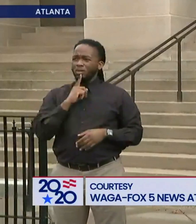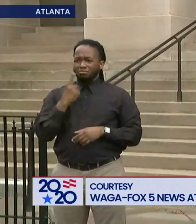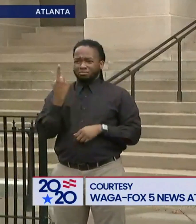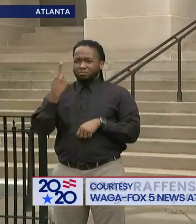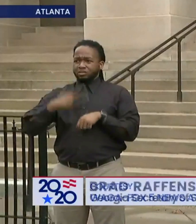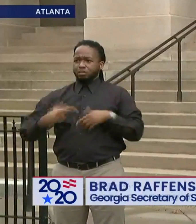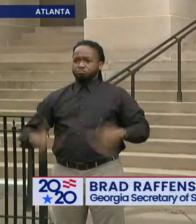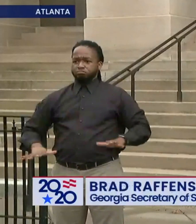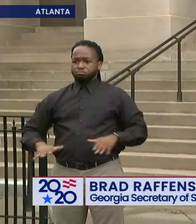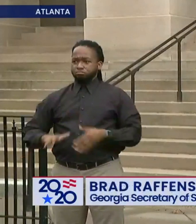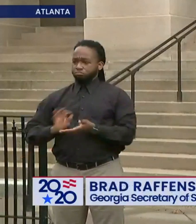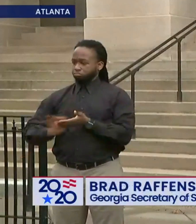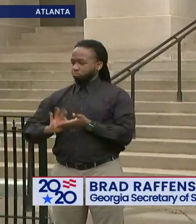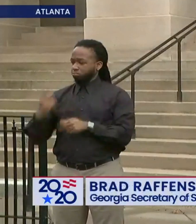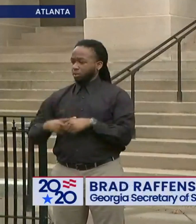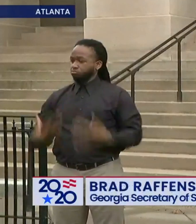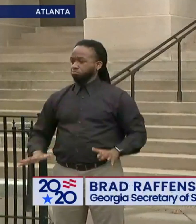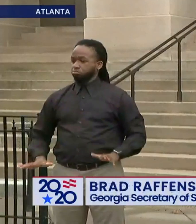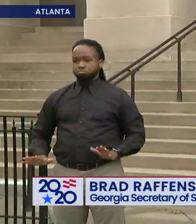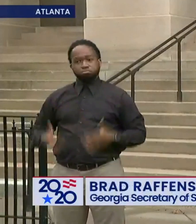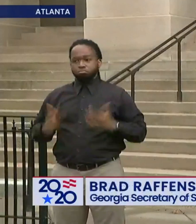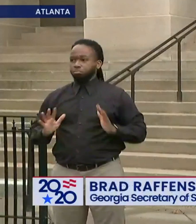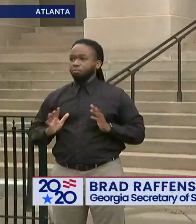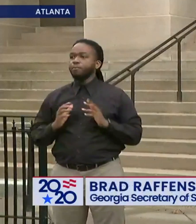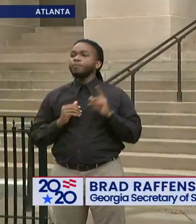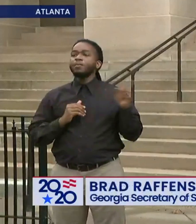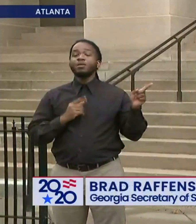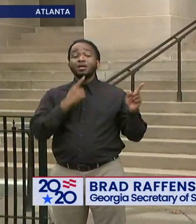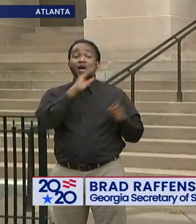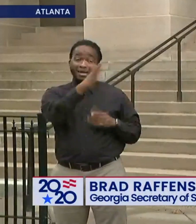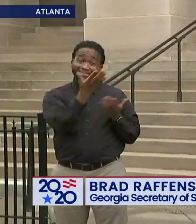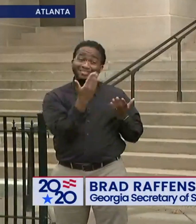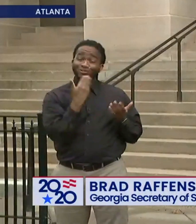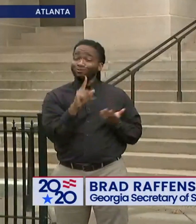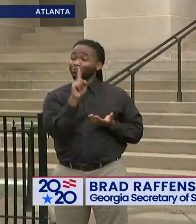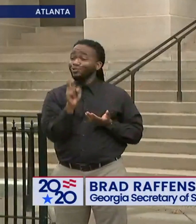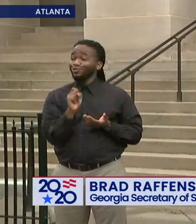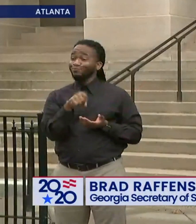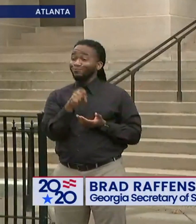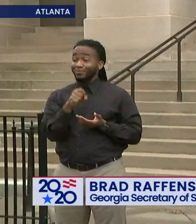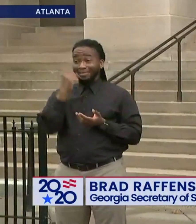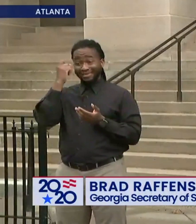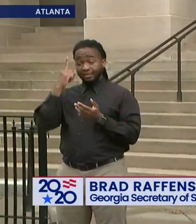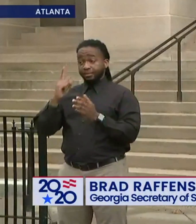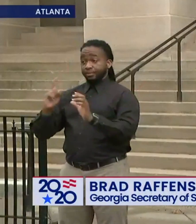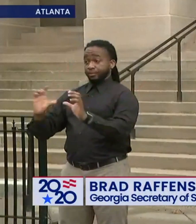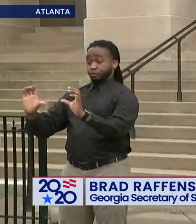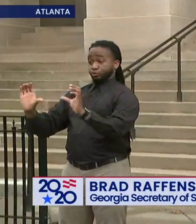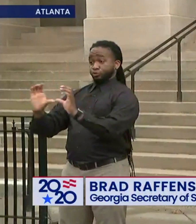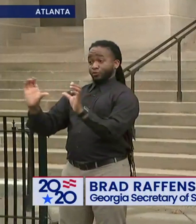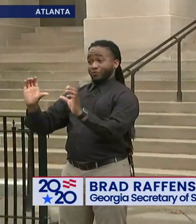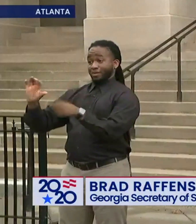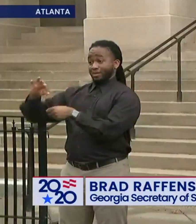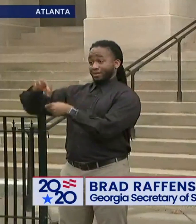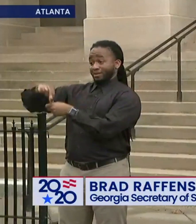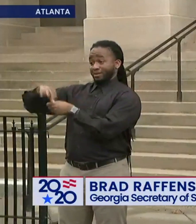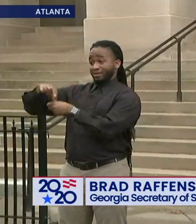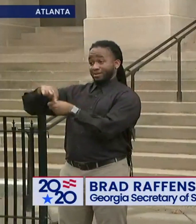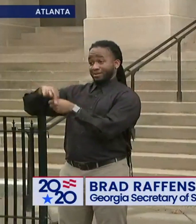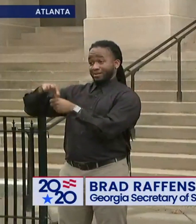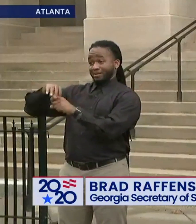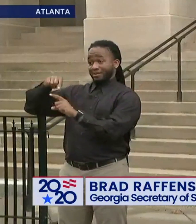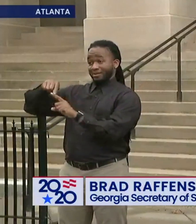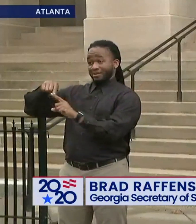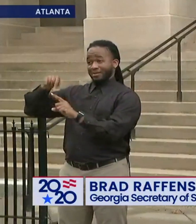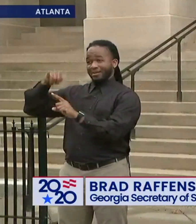good question, but after it is certified, the candidate that is within 0.5%, I believe, would still be entitled to a recount, but that would be a scanned